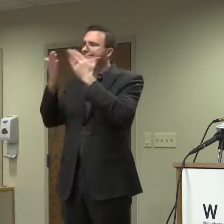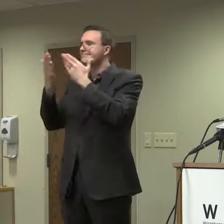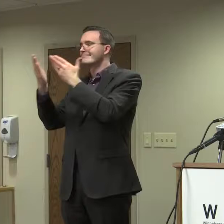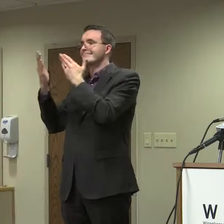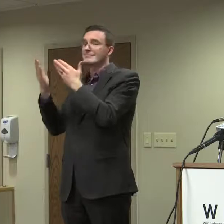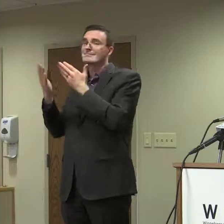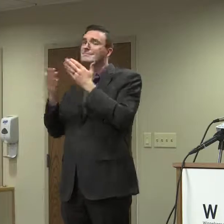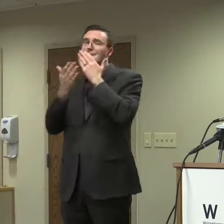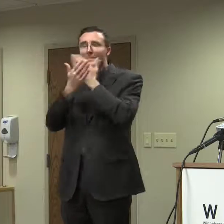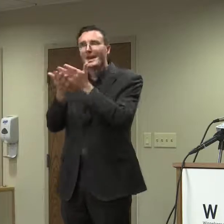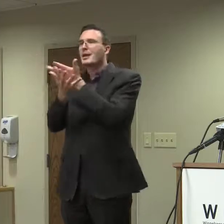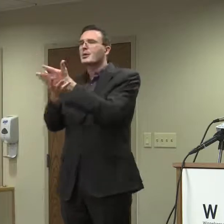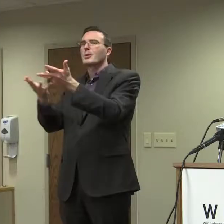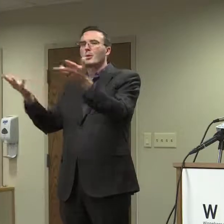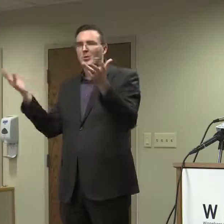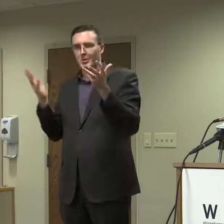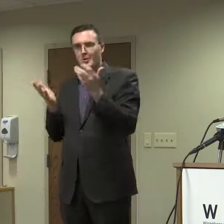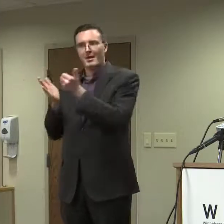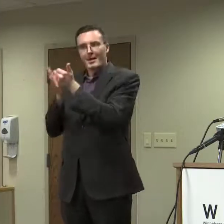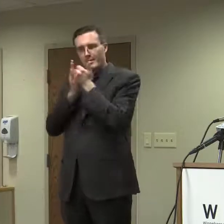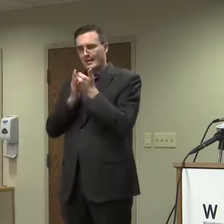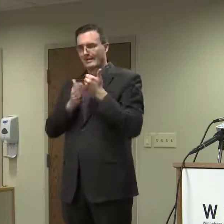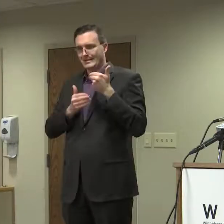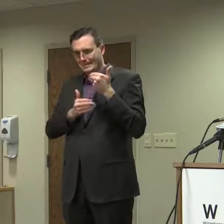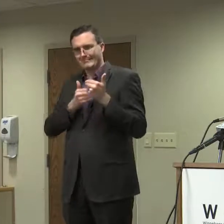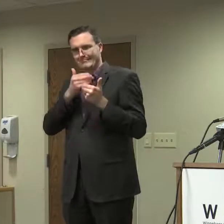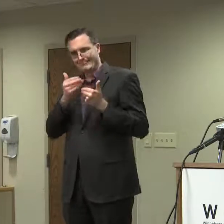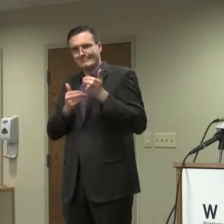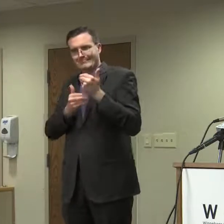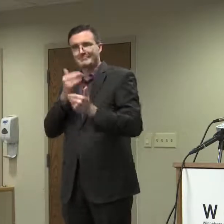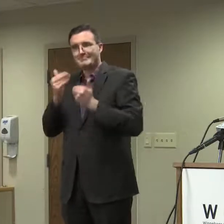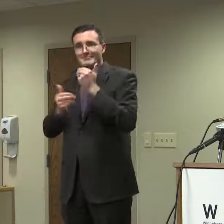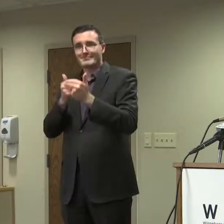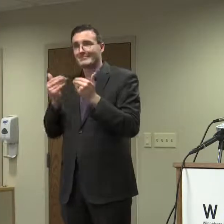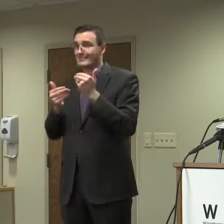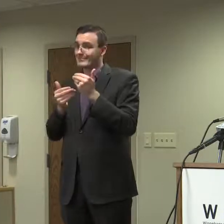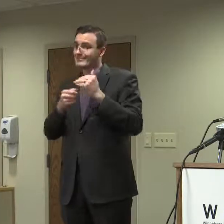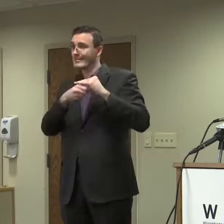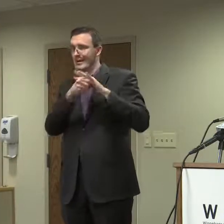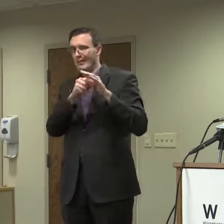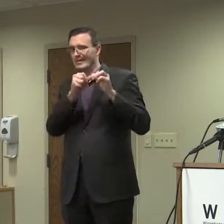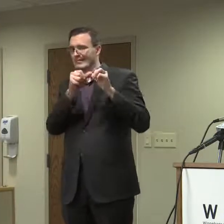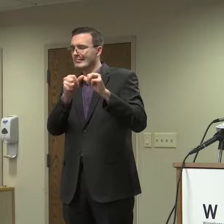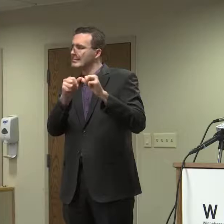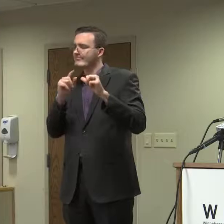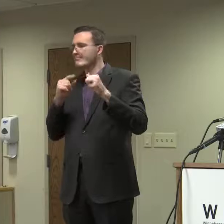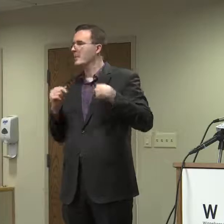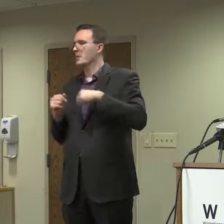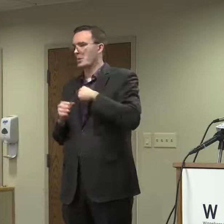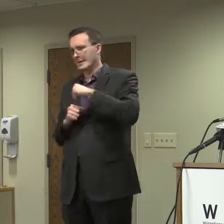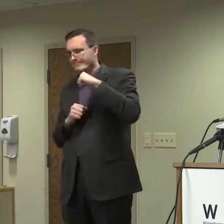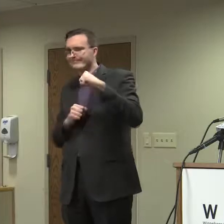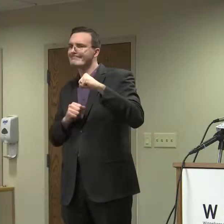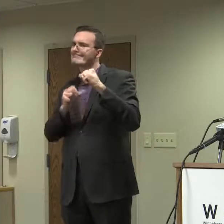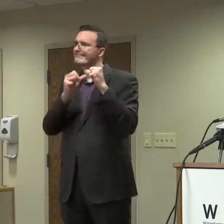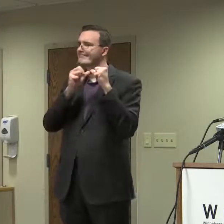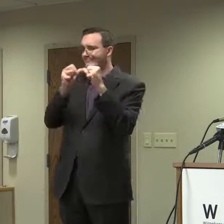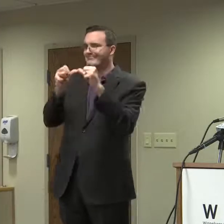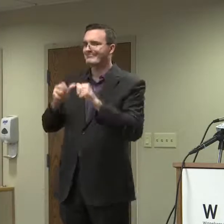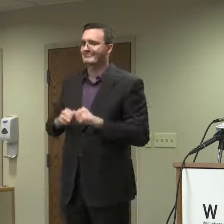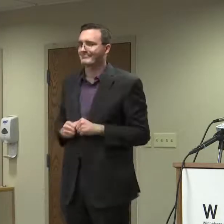who help us continue to see that steady progress as we continue to battle COVID-19. We have heard